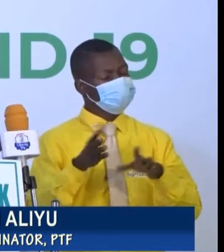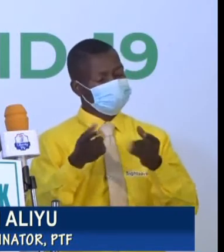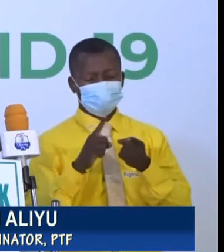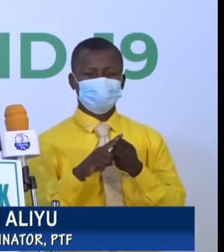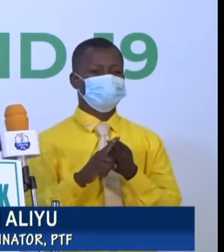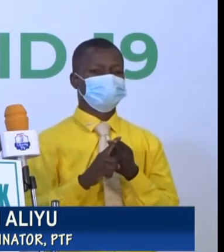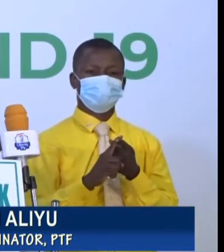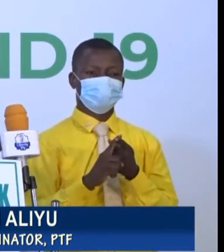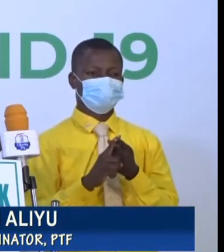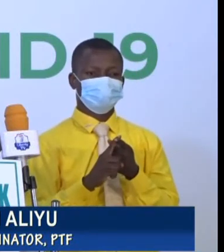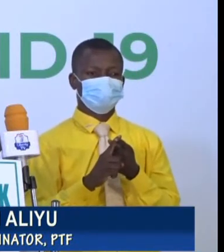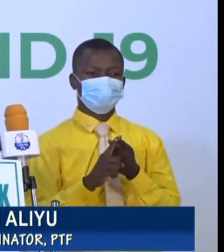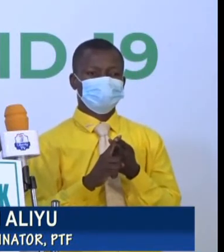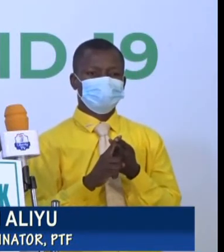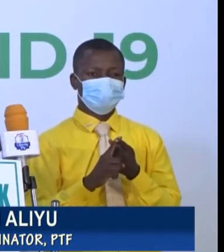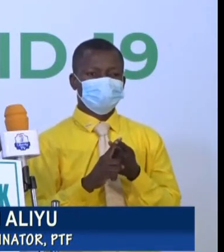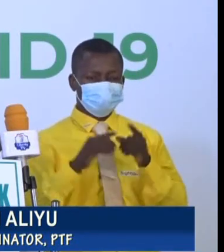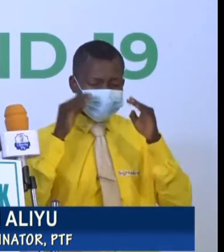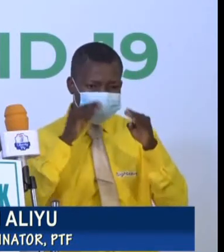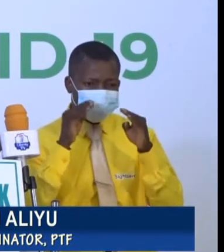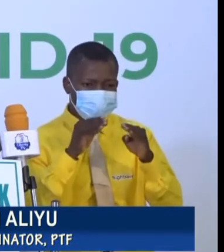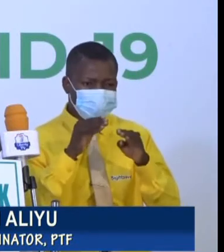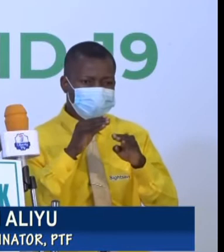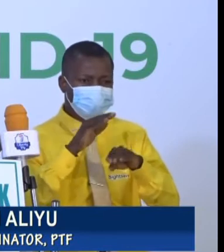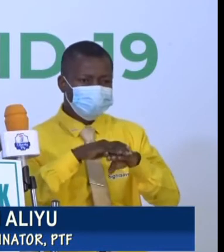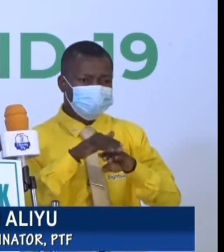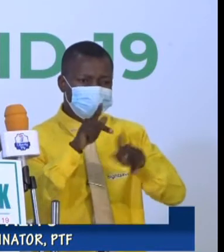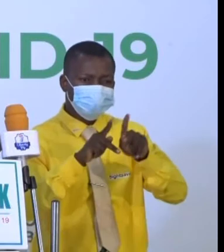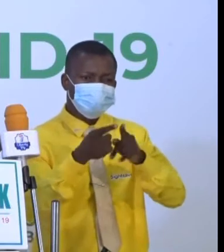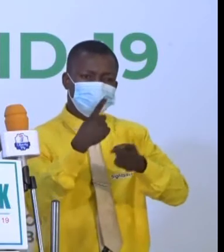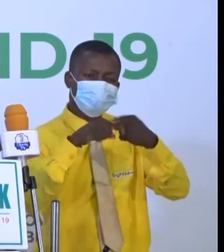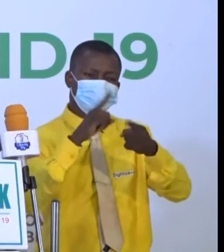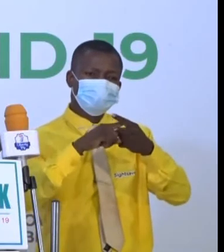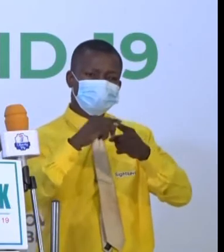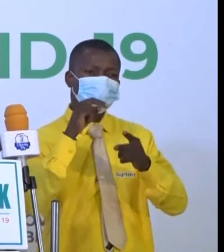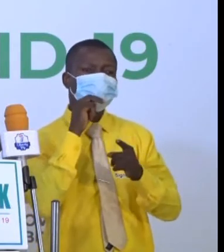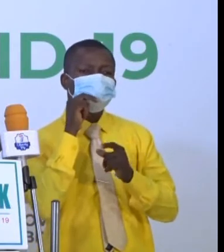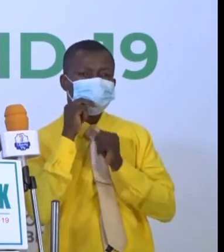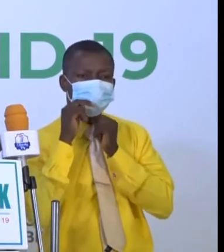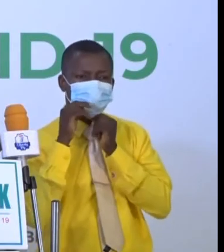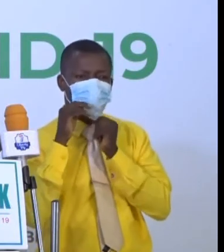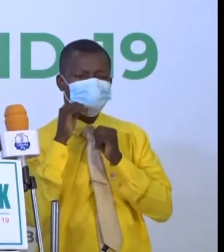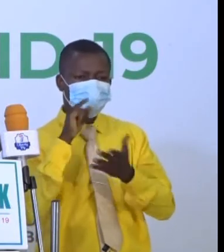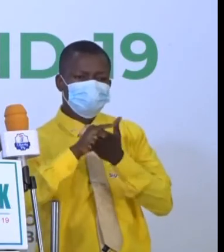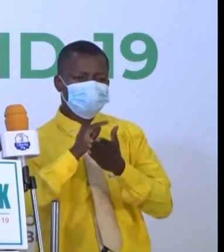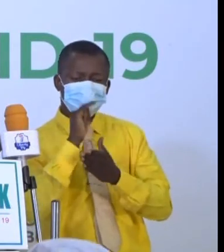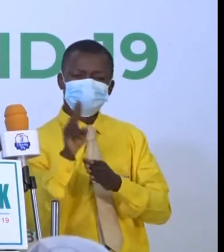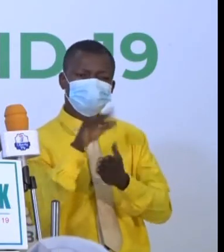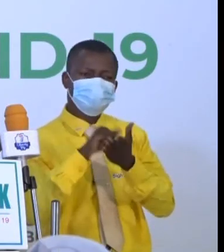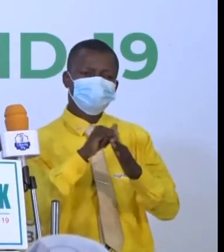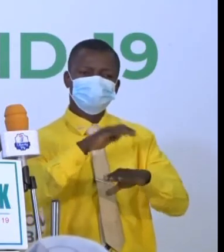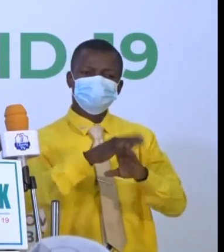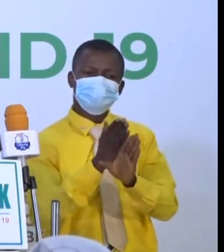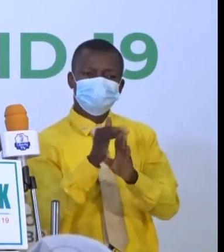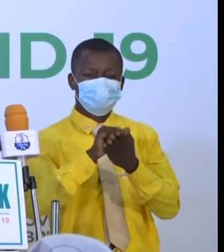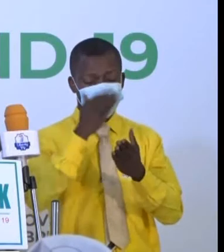place undue restrictions on Nigerians coming into the country that genuinely cannot use the platform, which is why